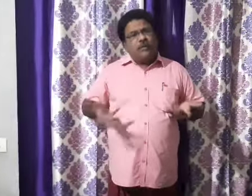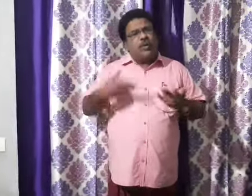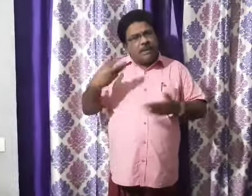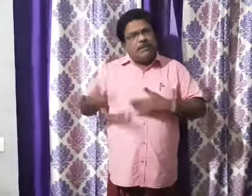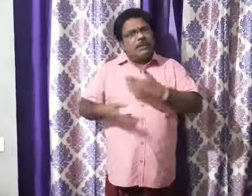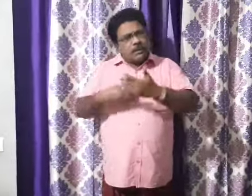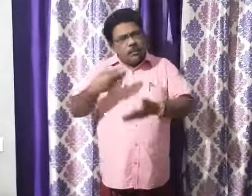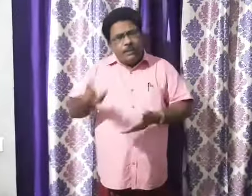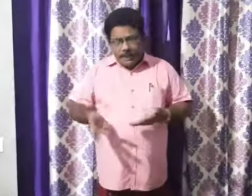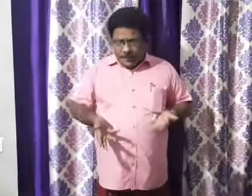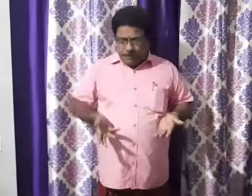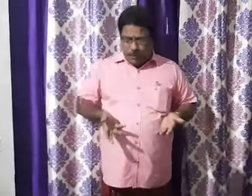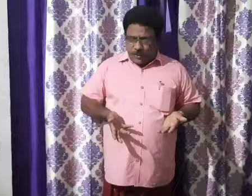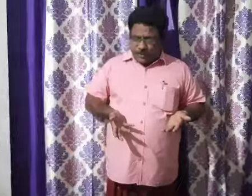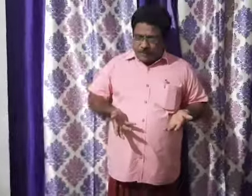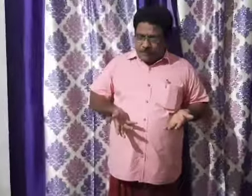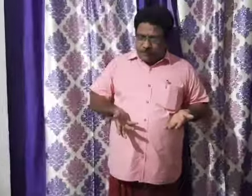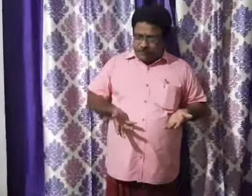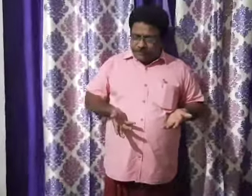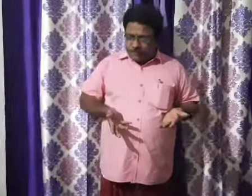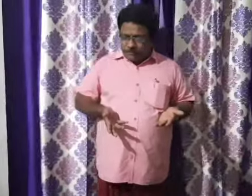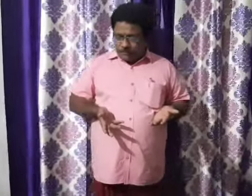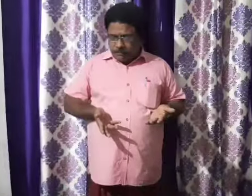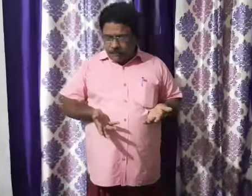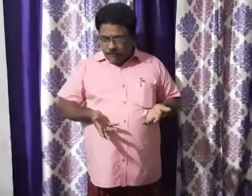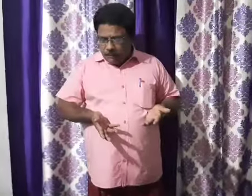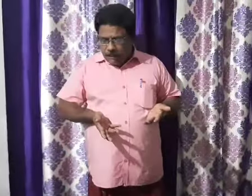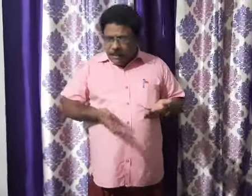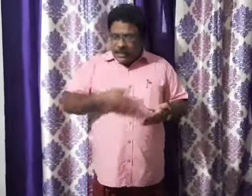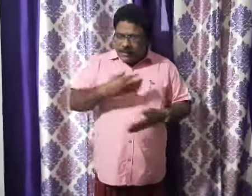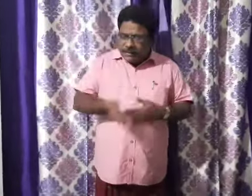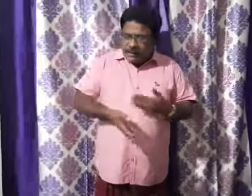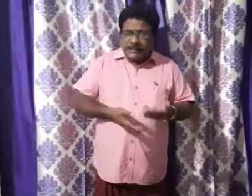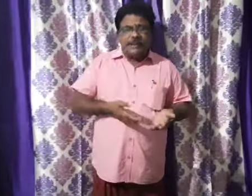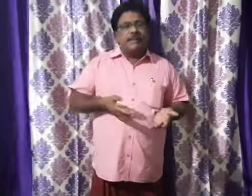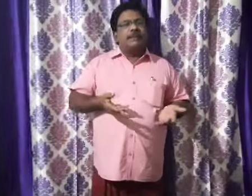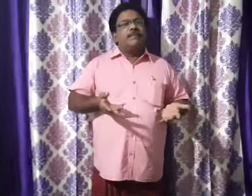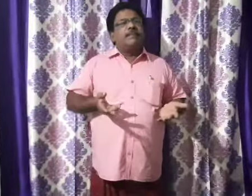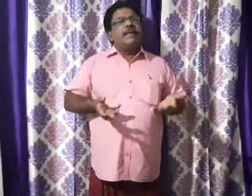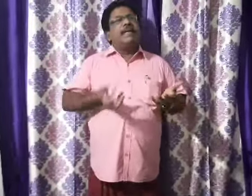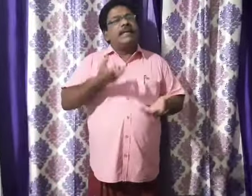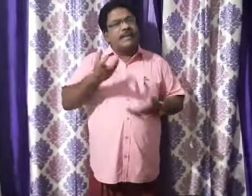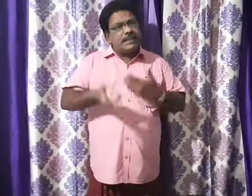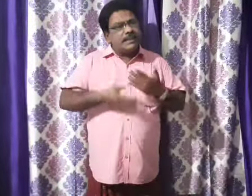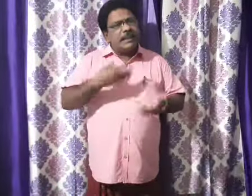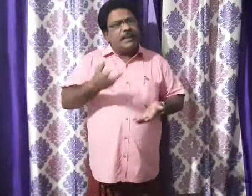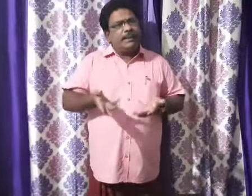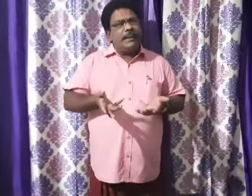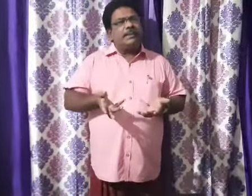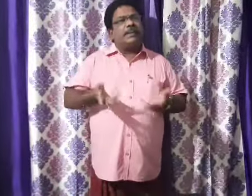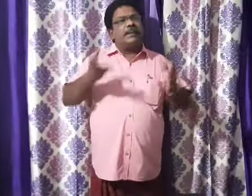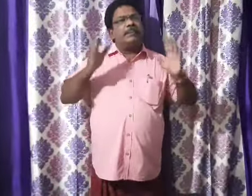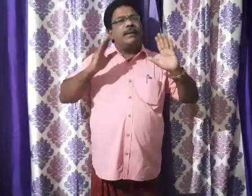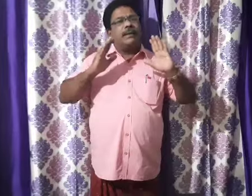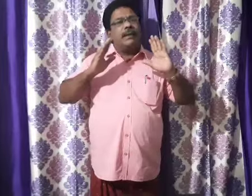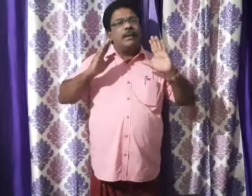more people could be employed. Again, another thing is that many industries can be set up in